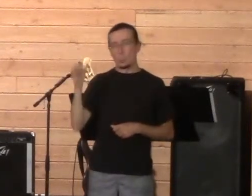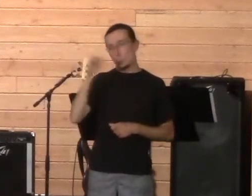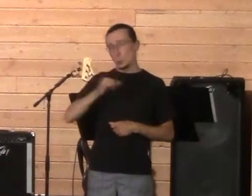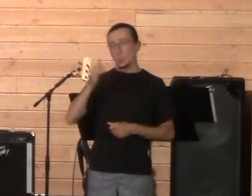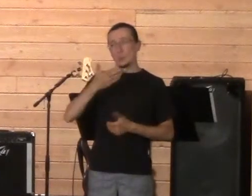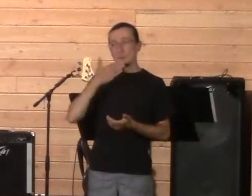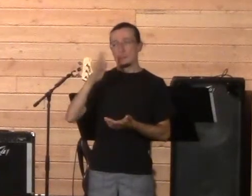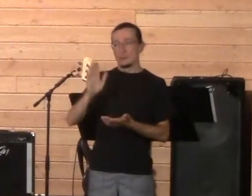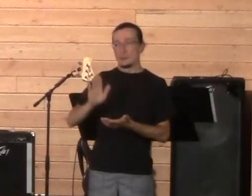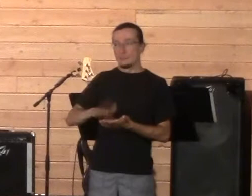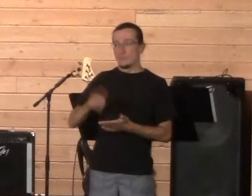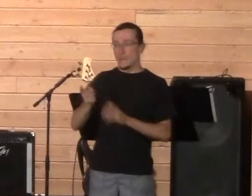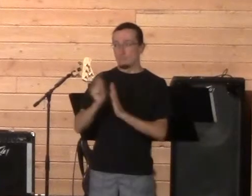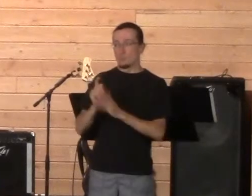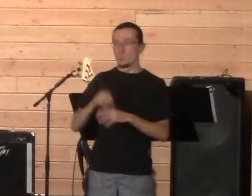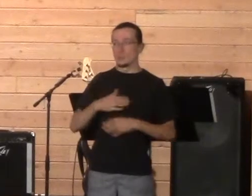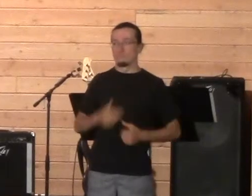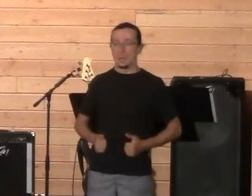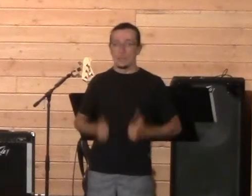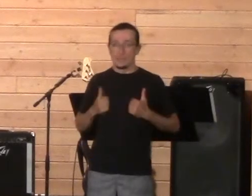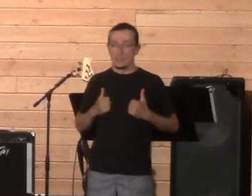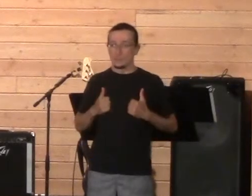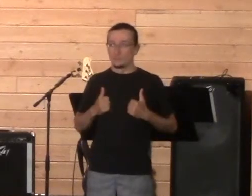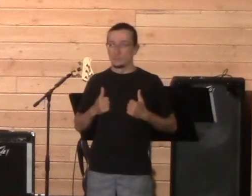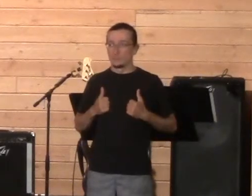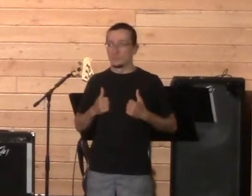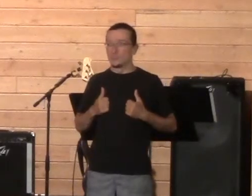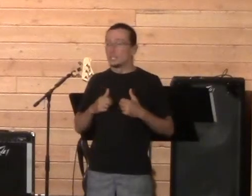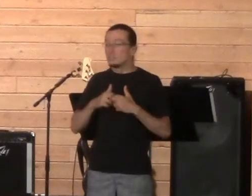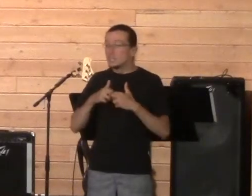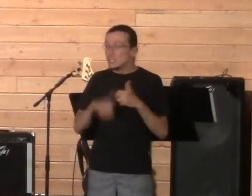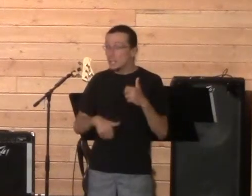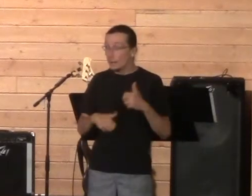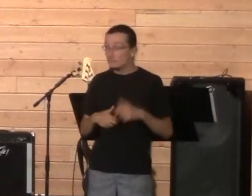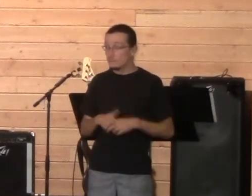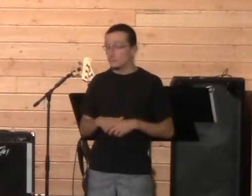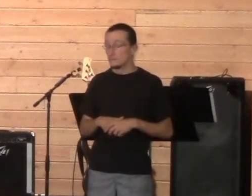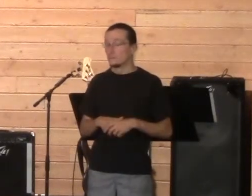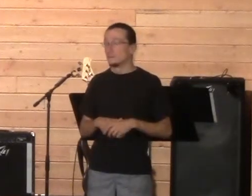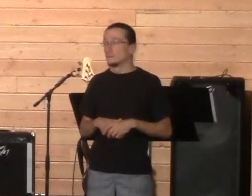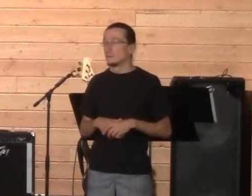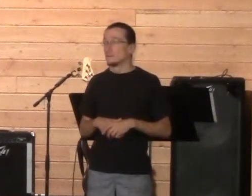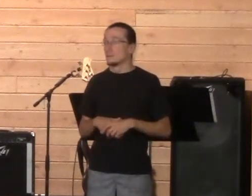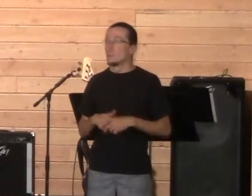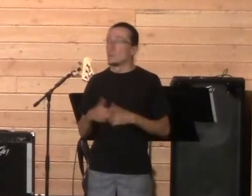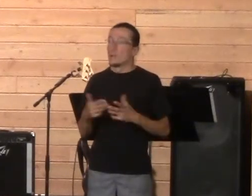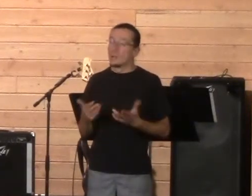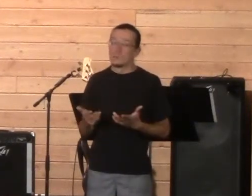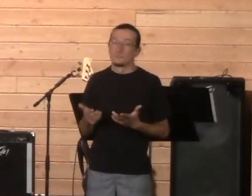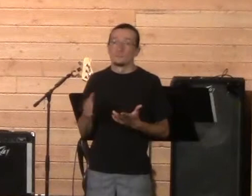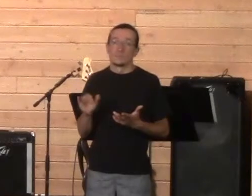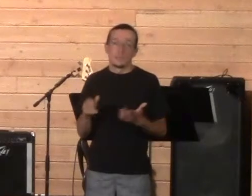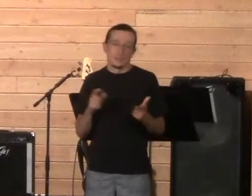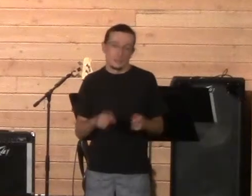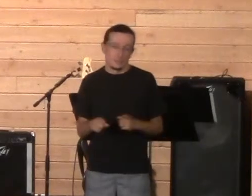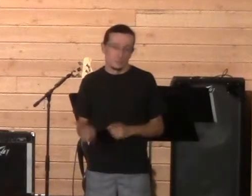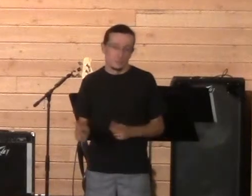life. It was difficult. Well, that happens.